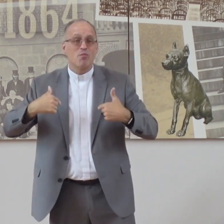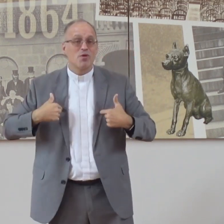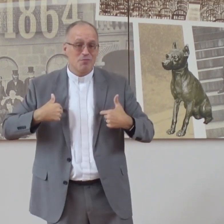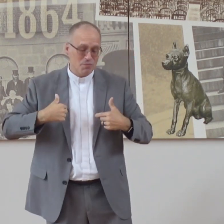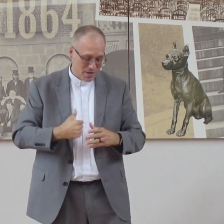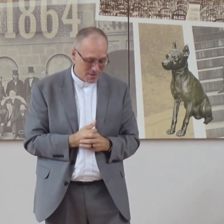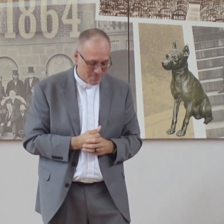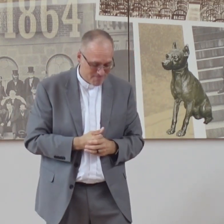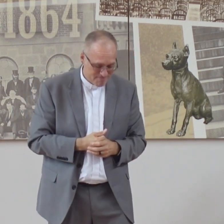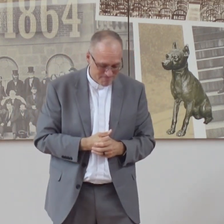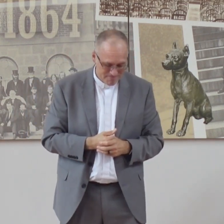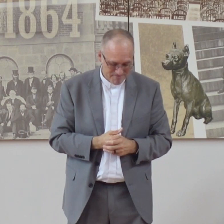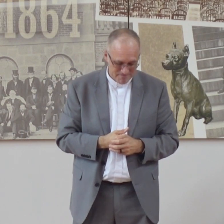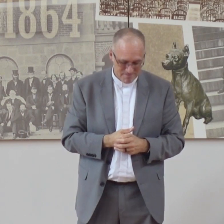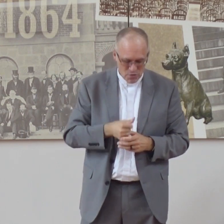remember me.